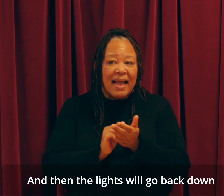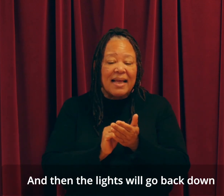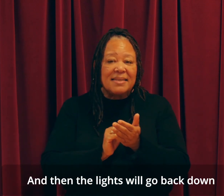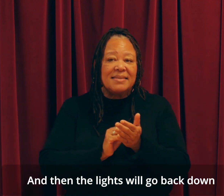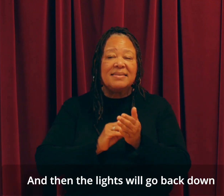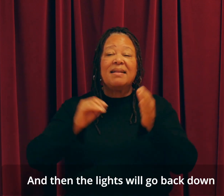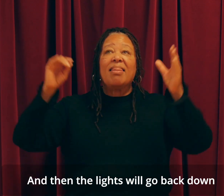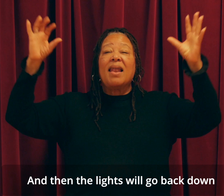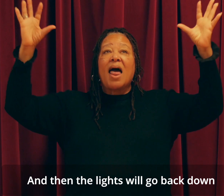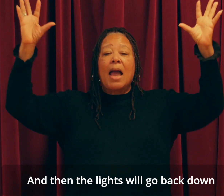Then the lights will go back down,